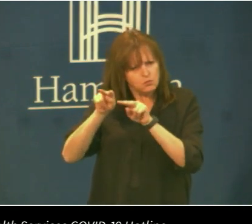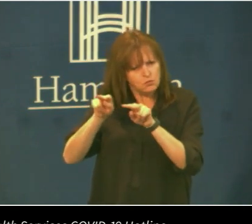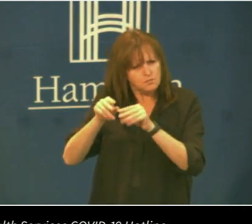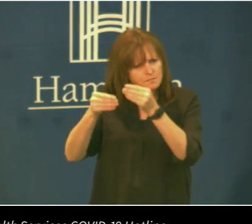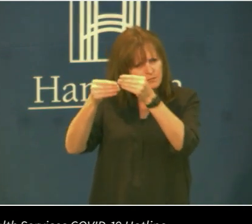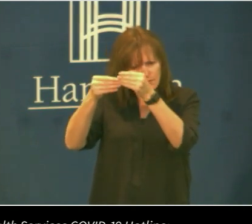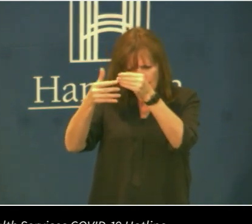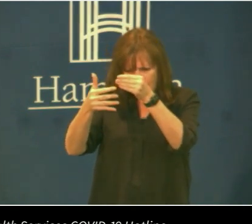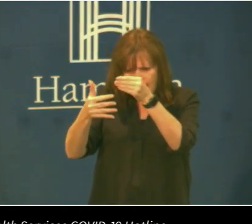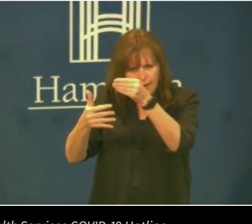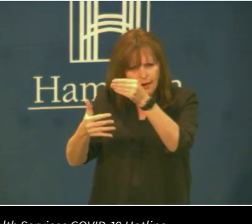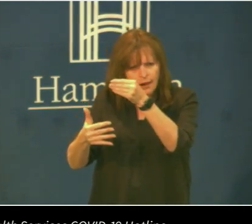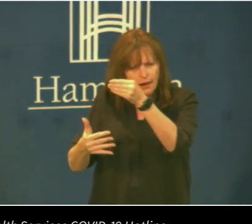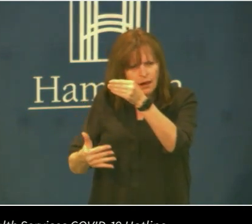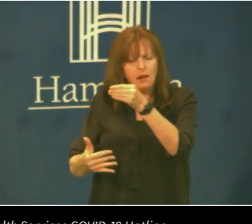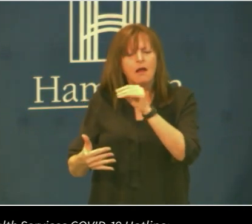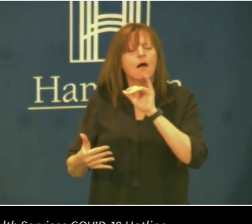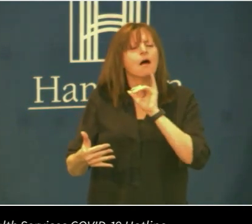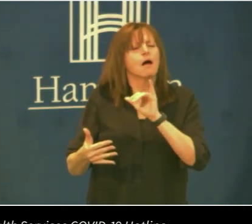and provincial governments.